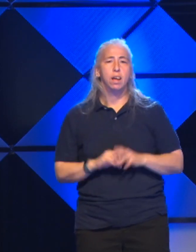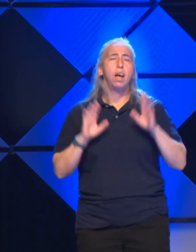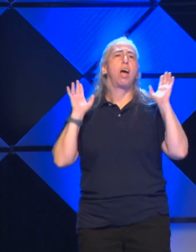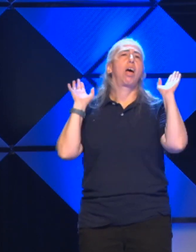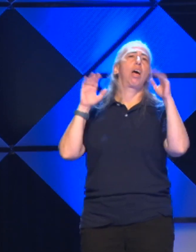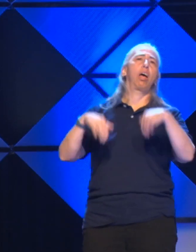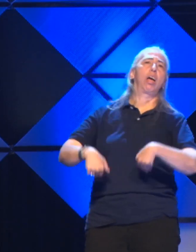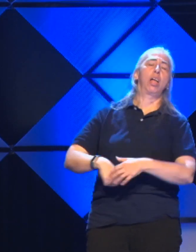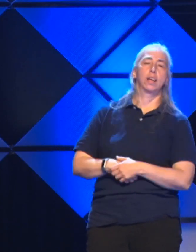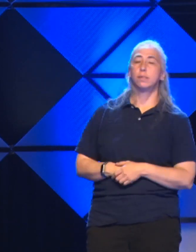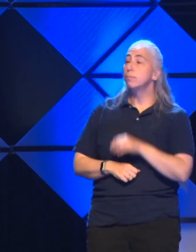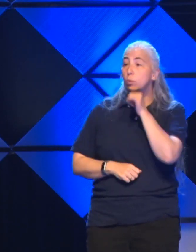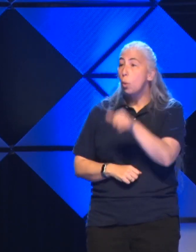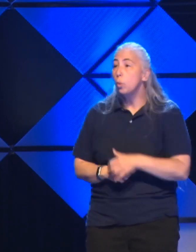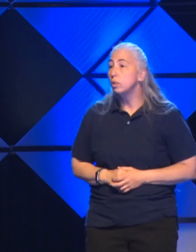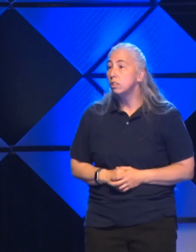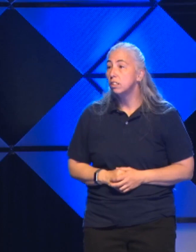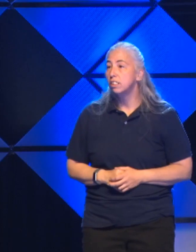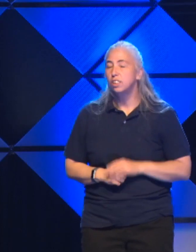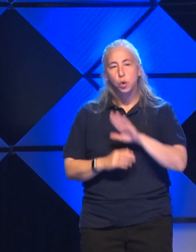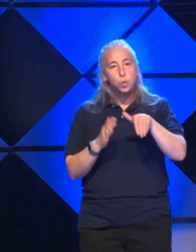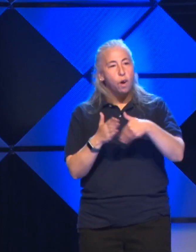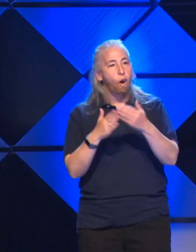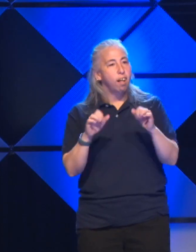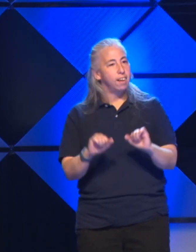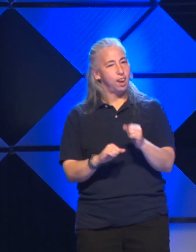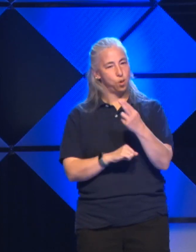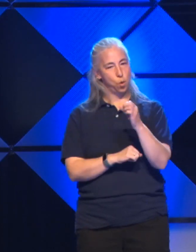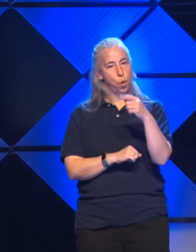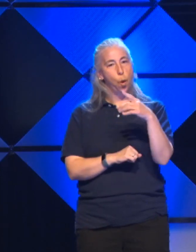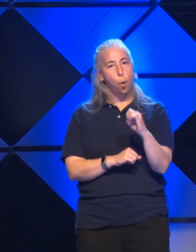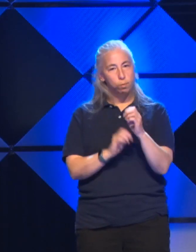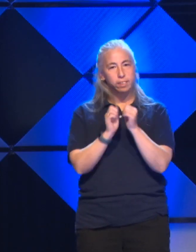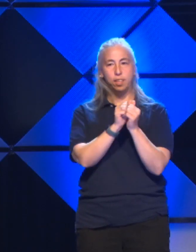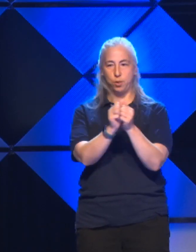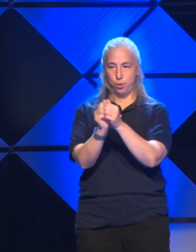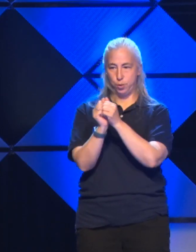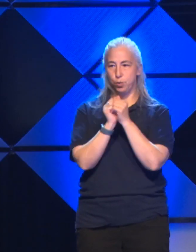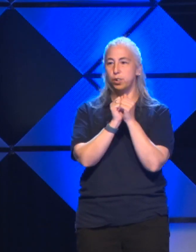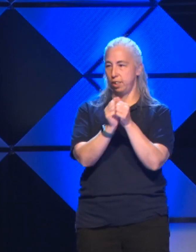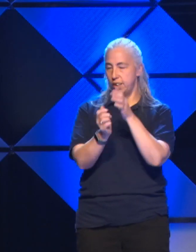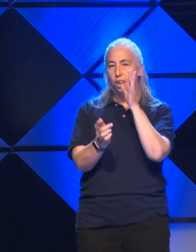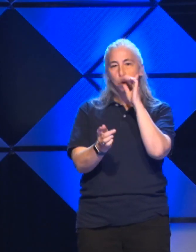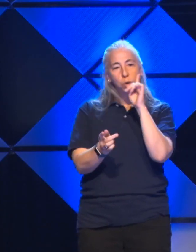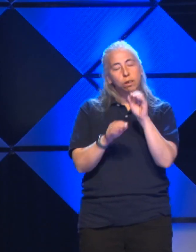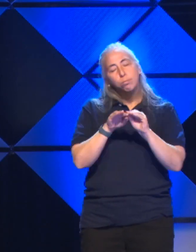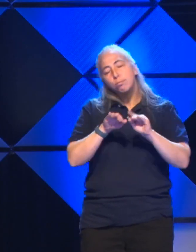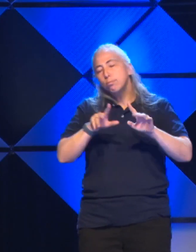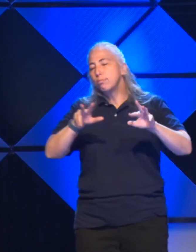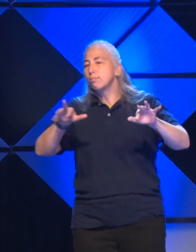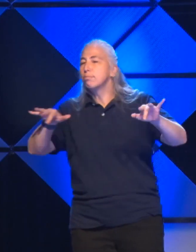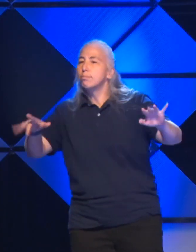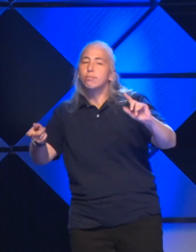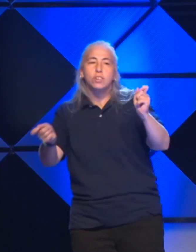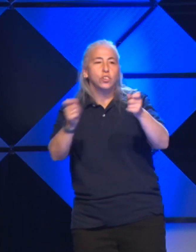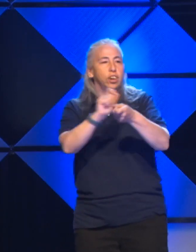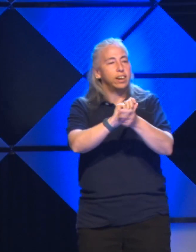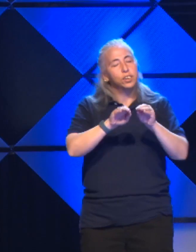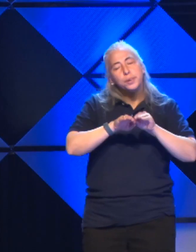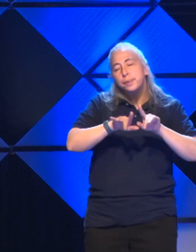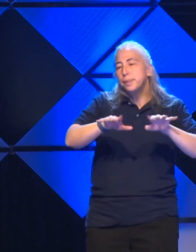resign. Let's all hope together that we can make a difference. Either it will be in Loveland,